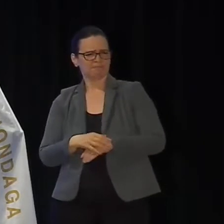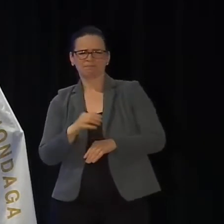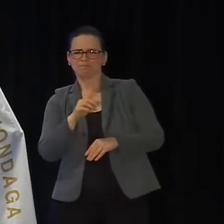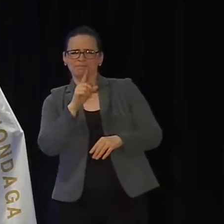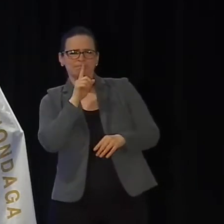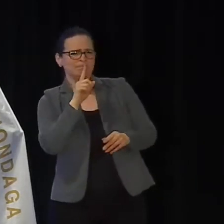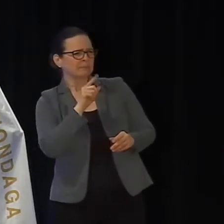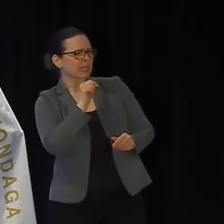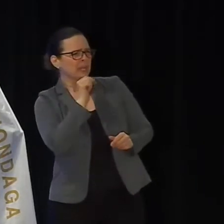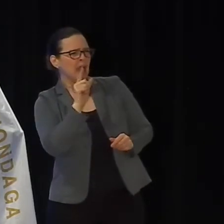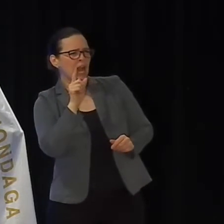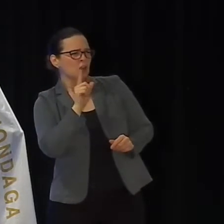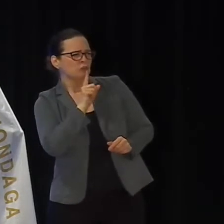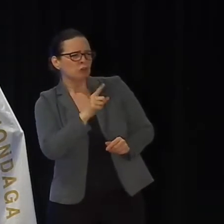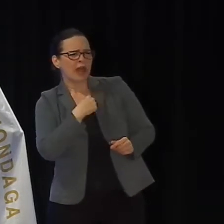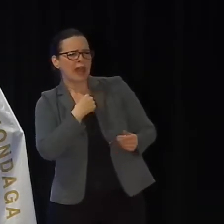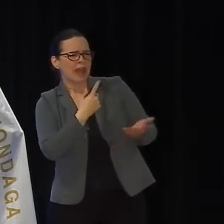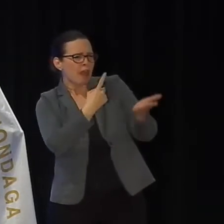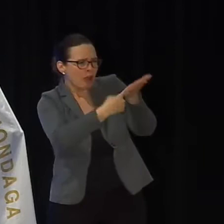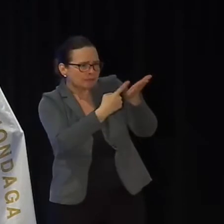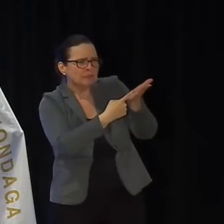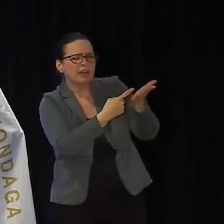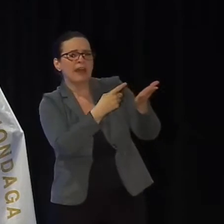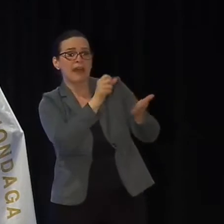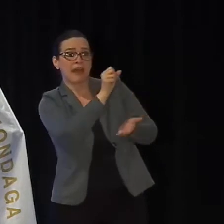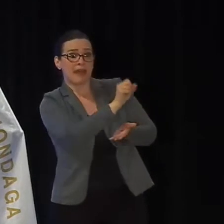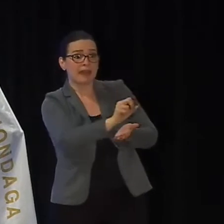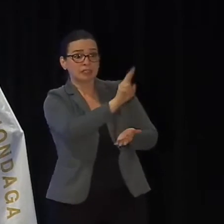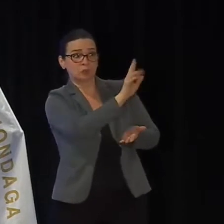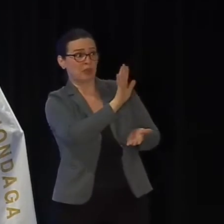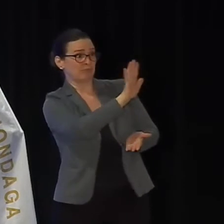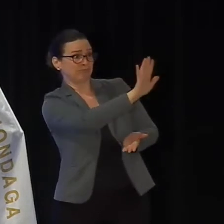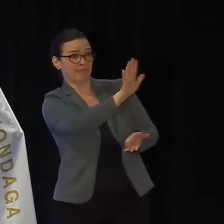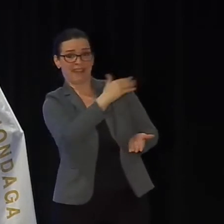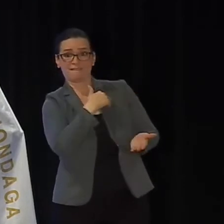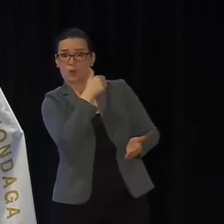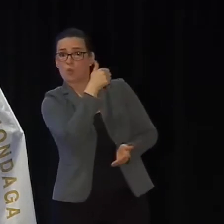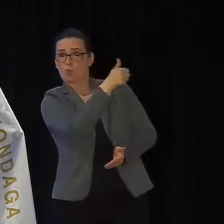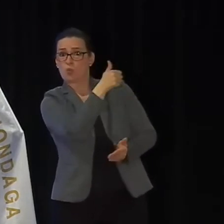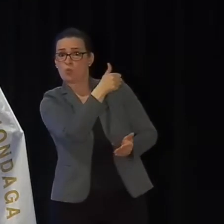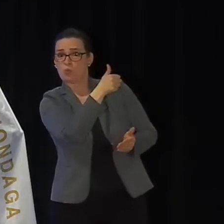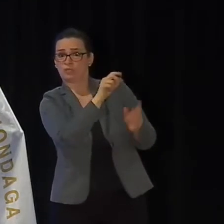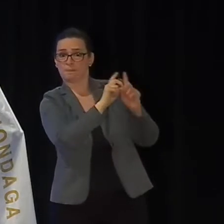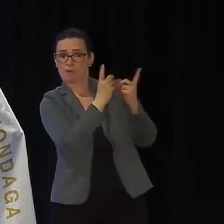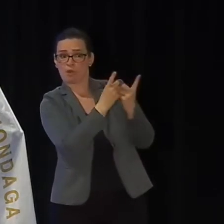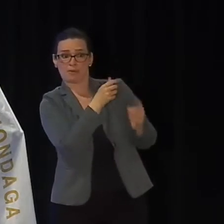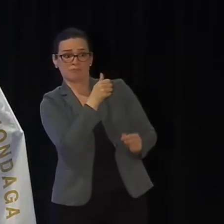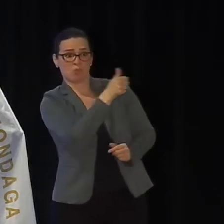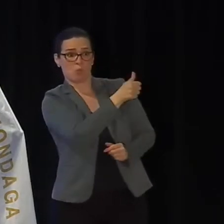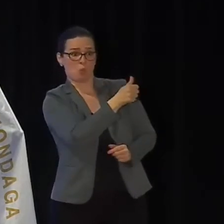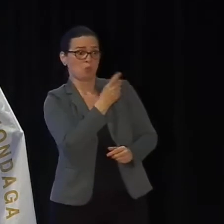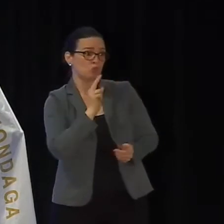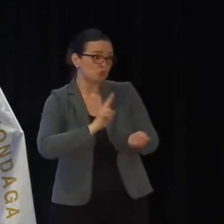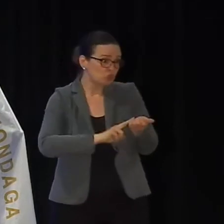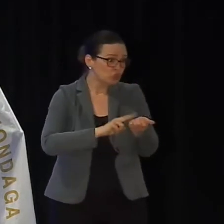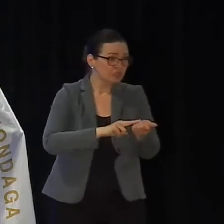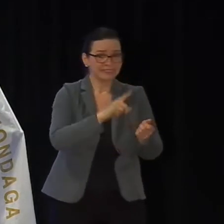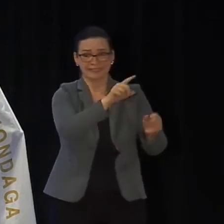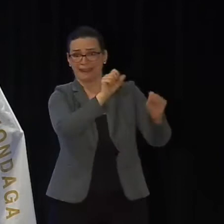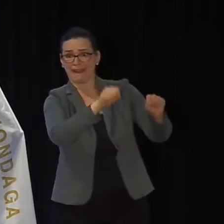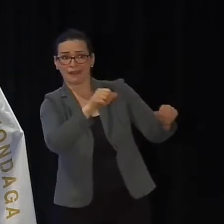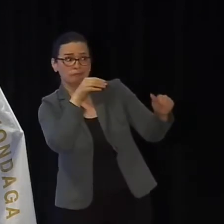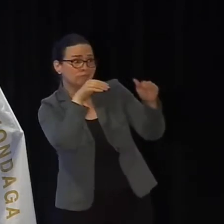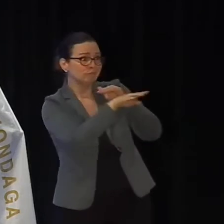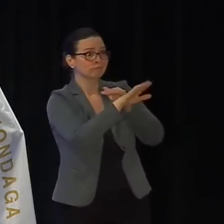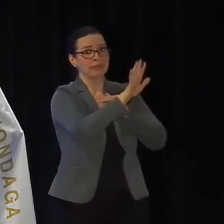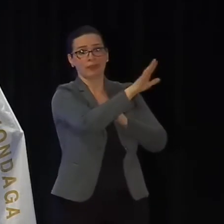They are right there. They can go into a dorm right there, bring the kids through. So that would make a lot of sense. Do college kids take